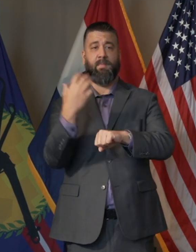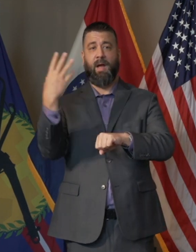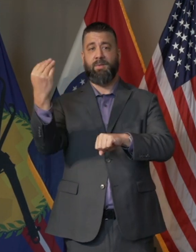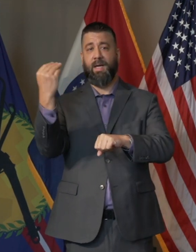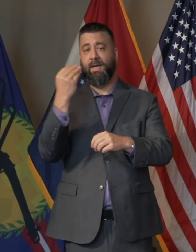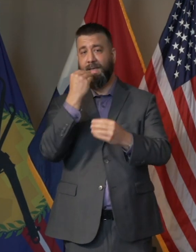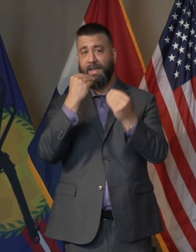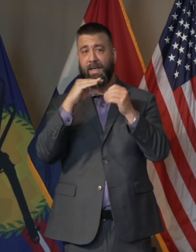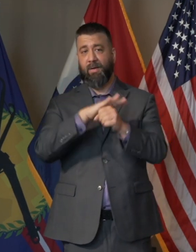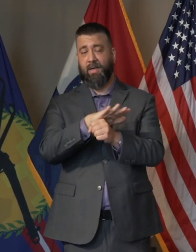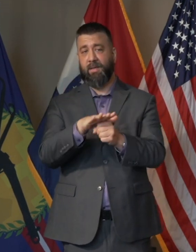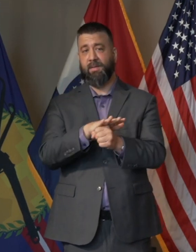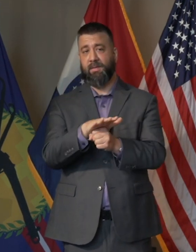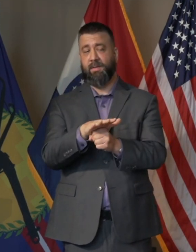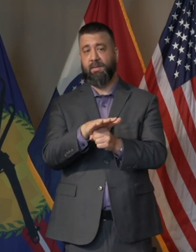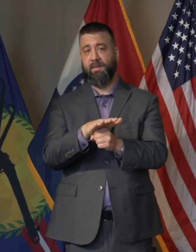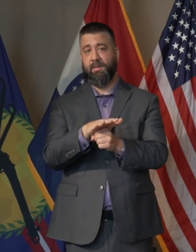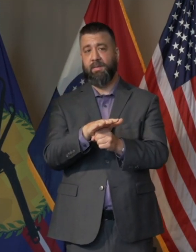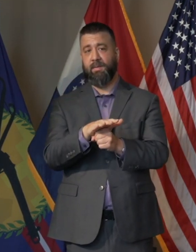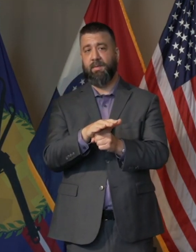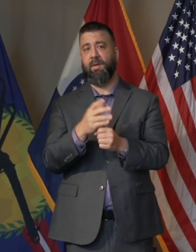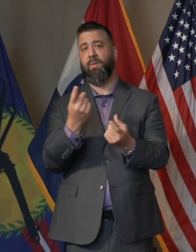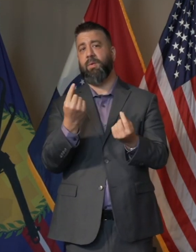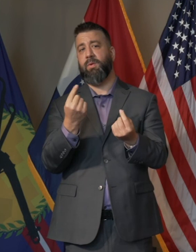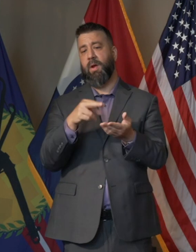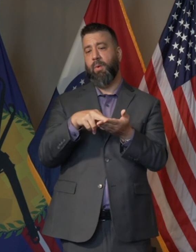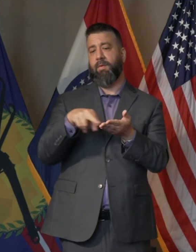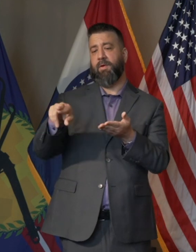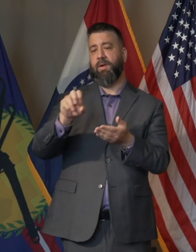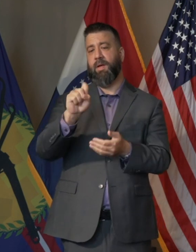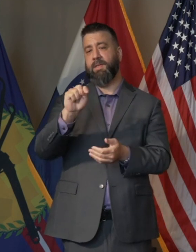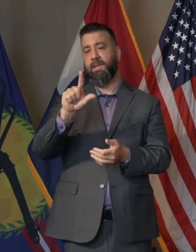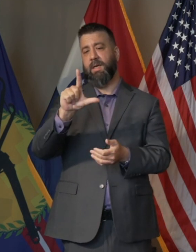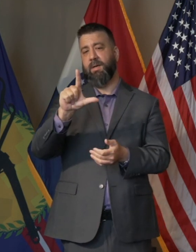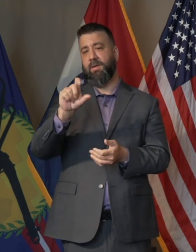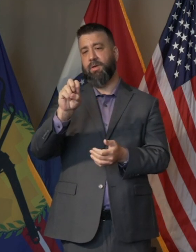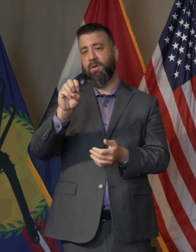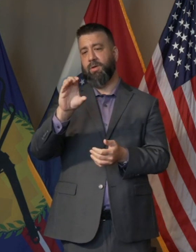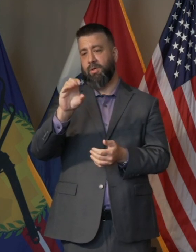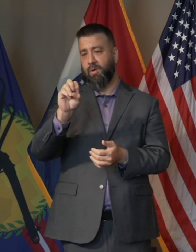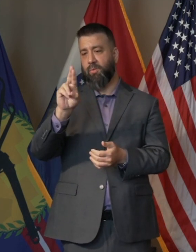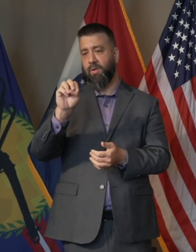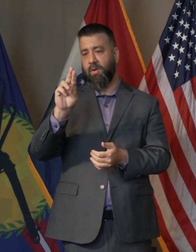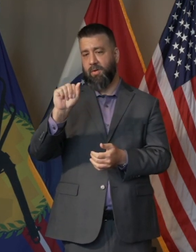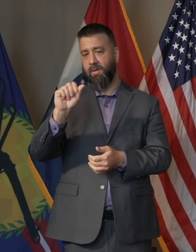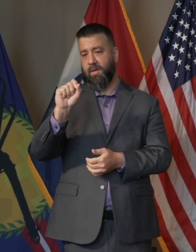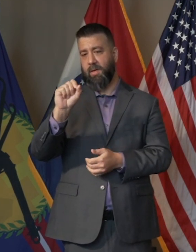outdoor dining opportunity, would refer you to stlcorona.com or